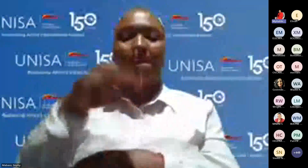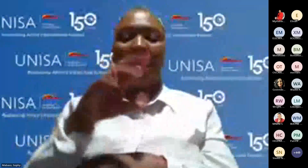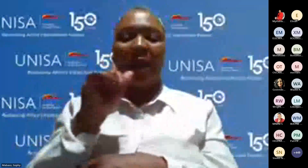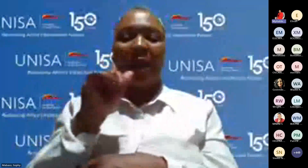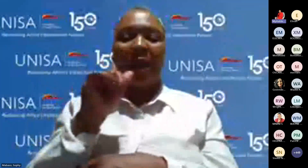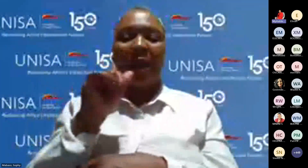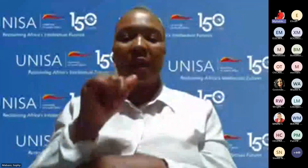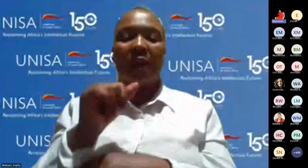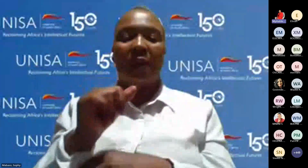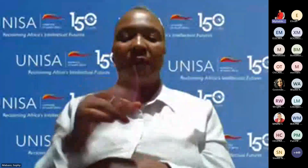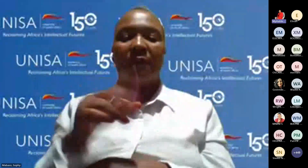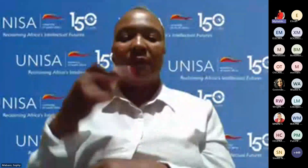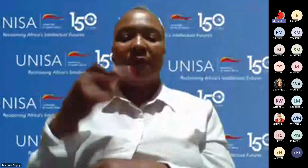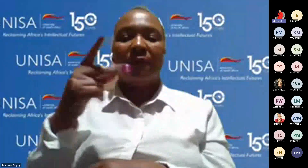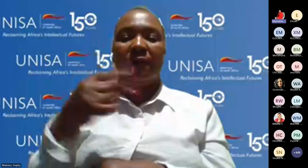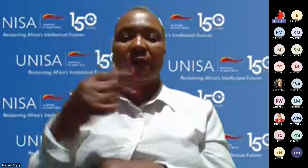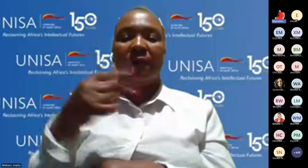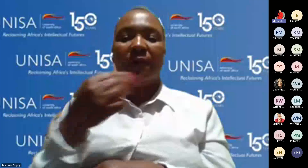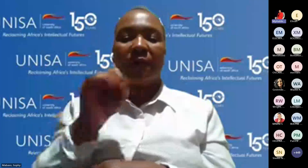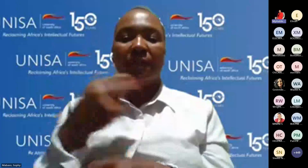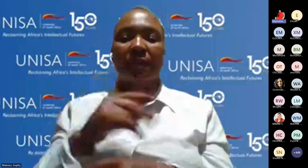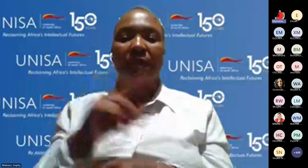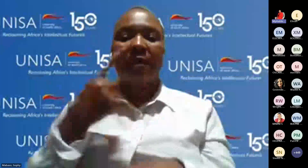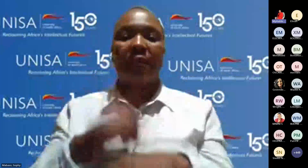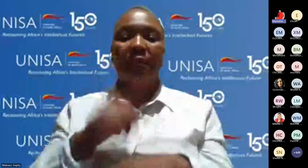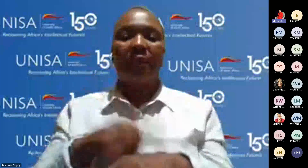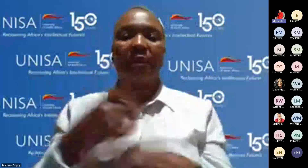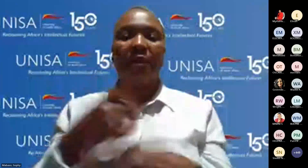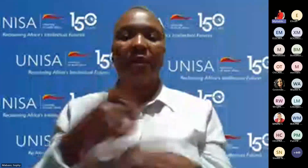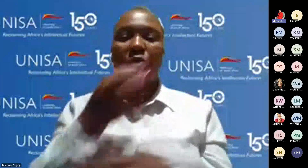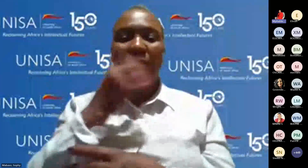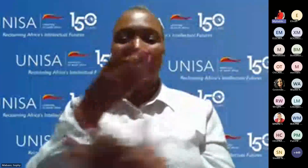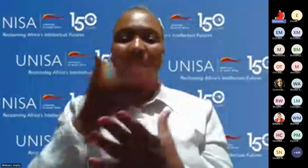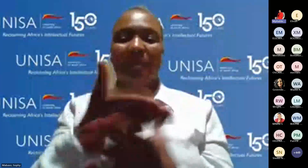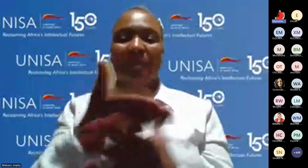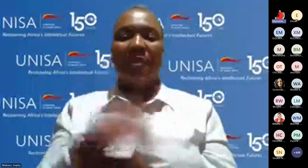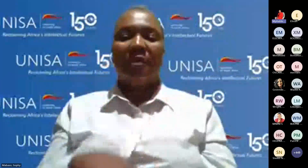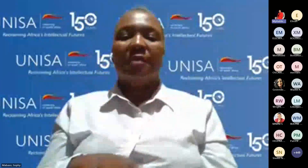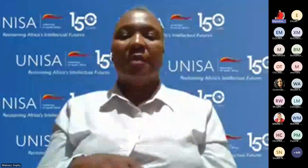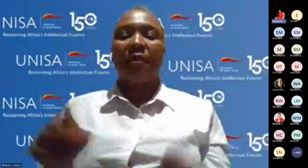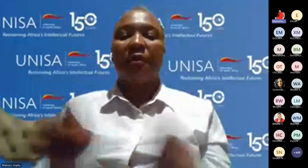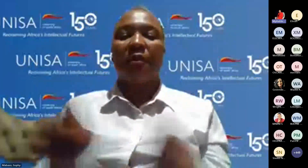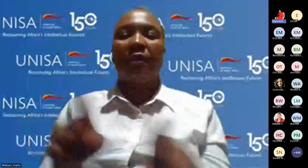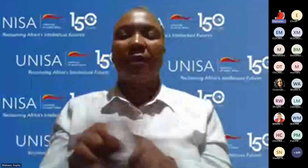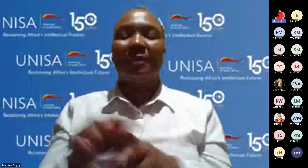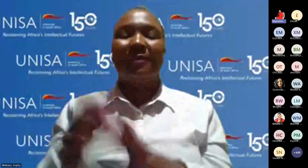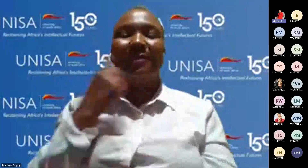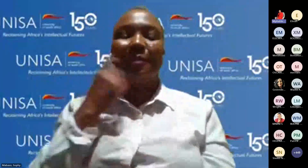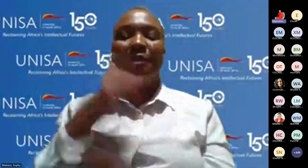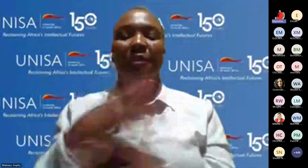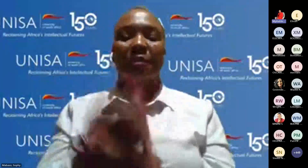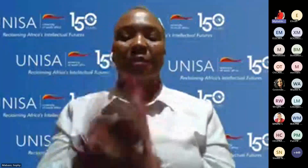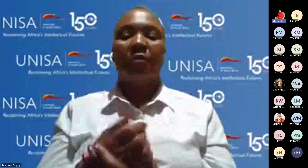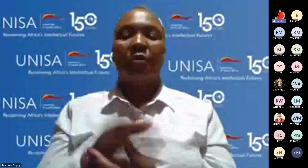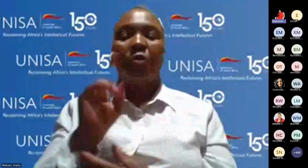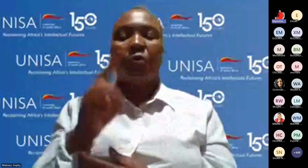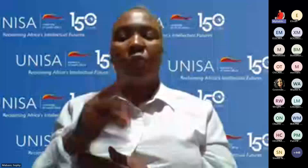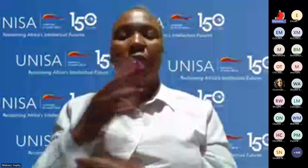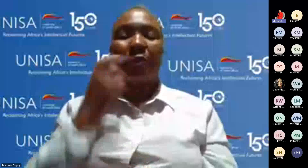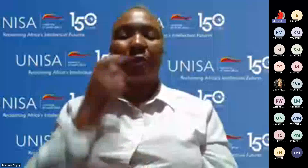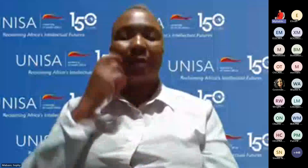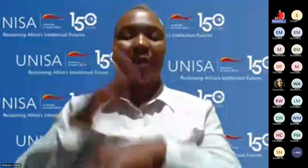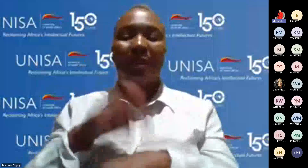Remember, sometimes when you just say paraphrasing, it sounds easy, but it also needs